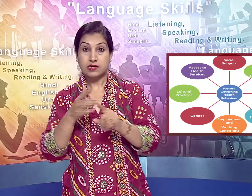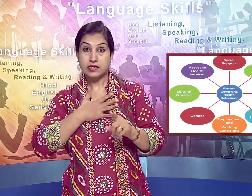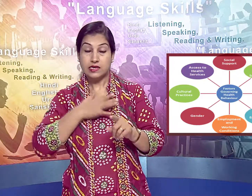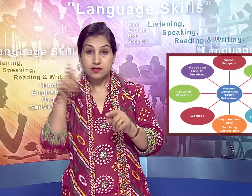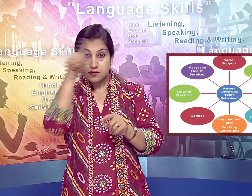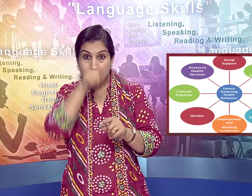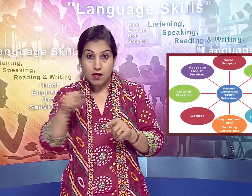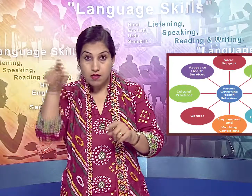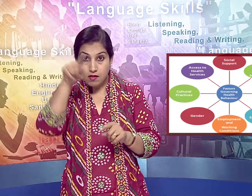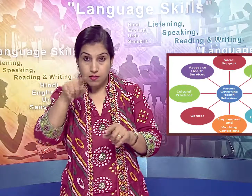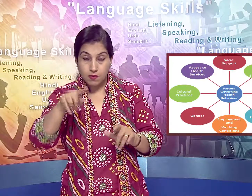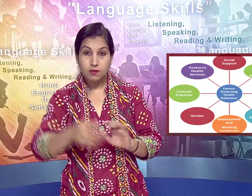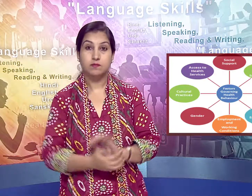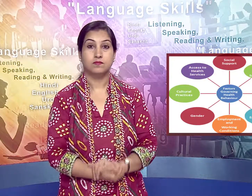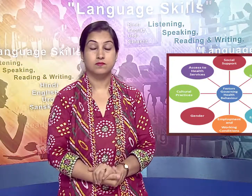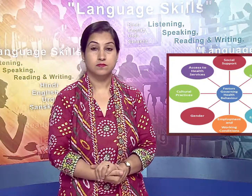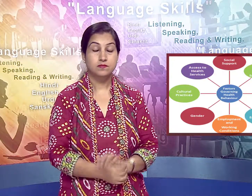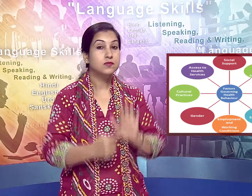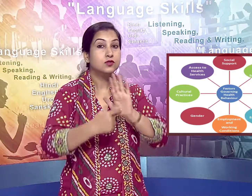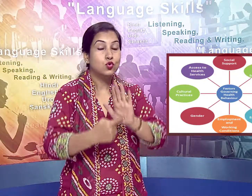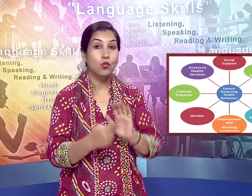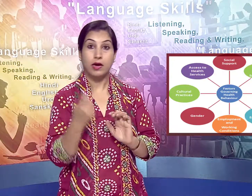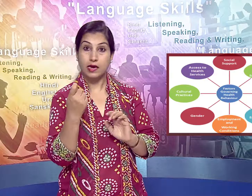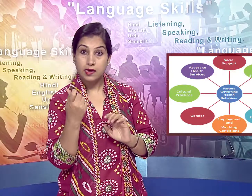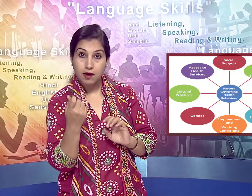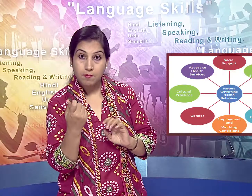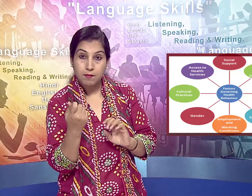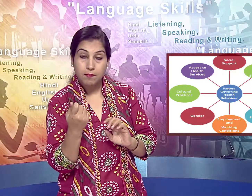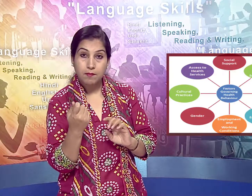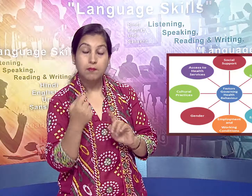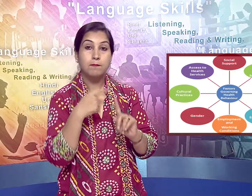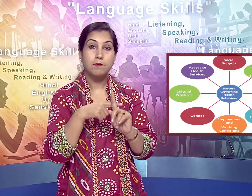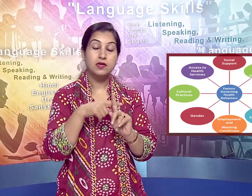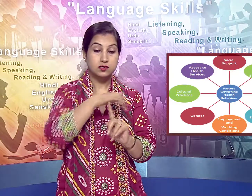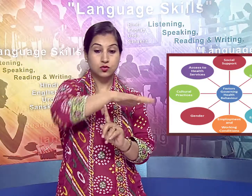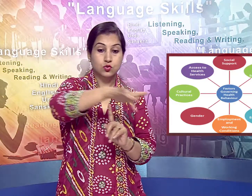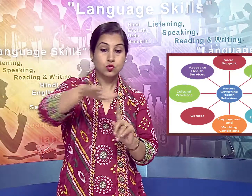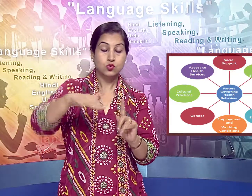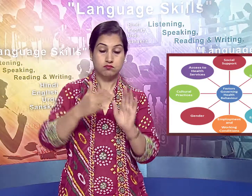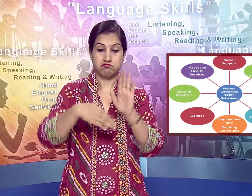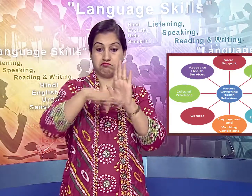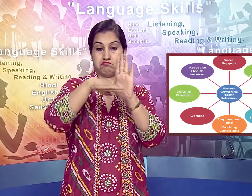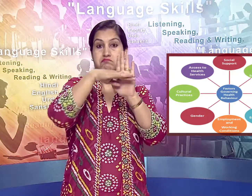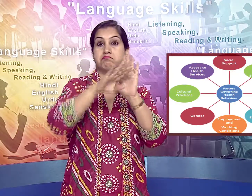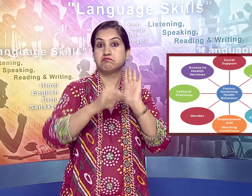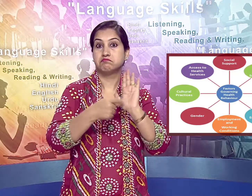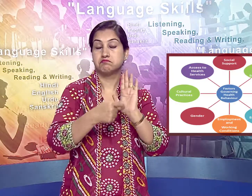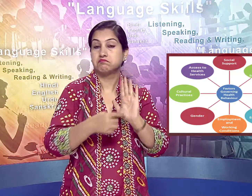the green circle shows income and social status.